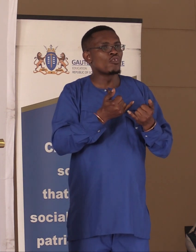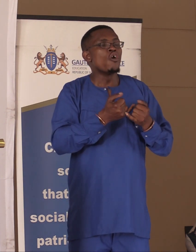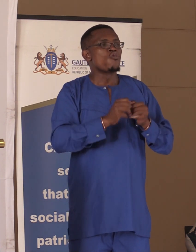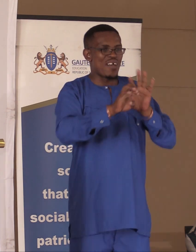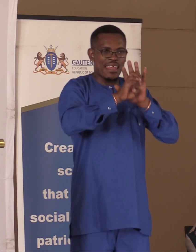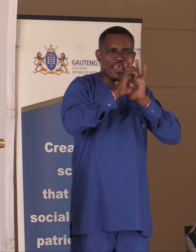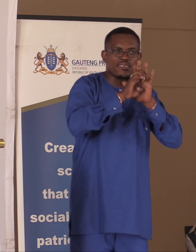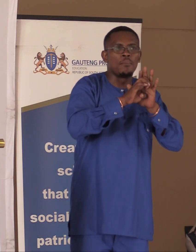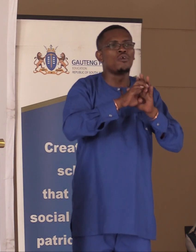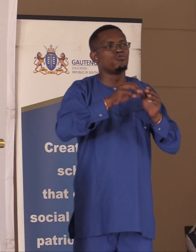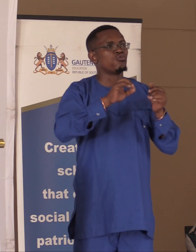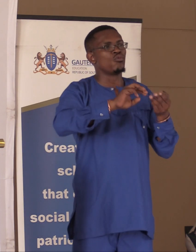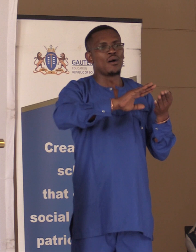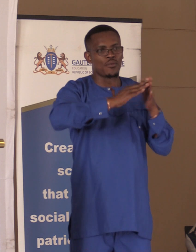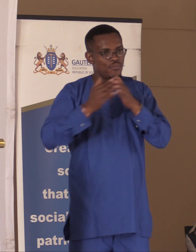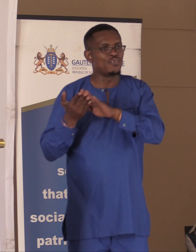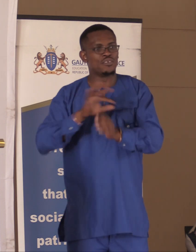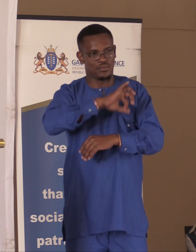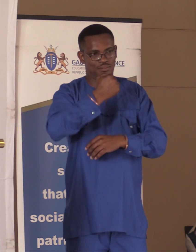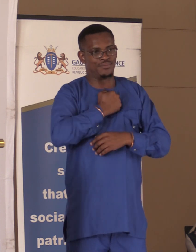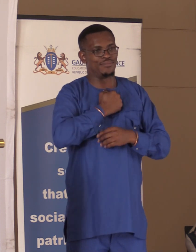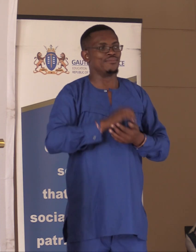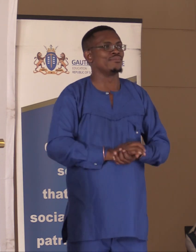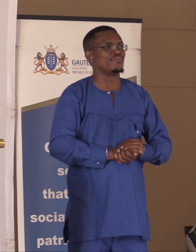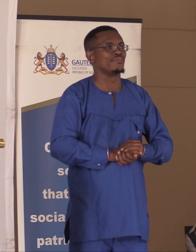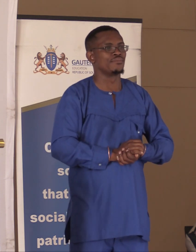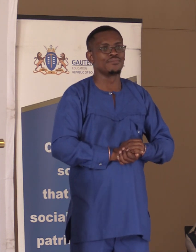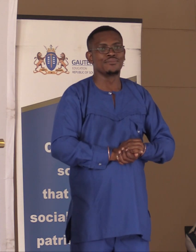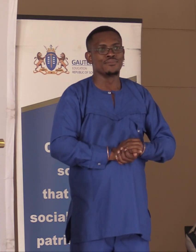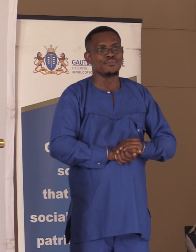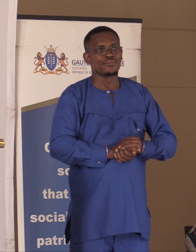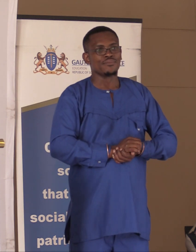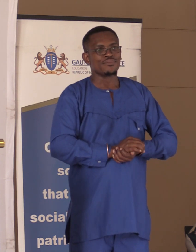letshwao mo setšhabeng sa rona ra le boa kgaitsedi you